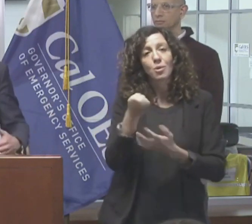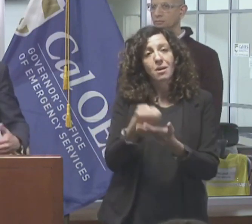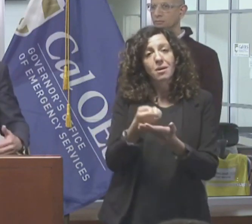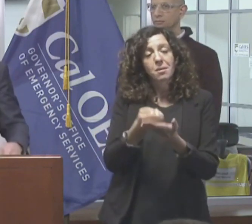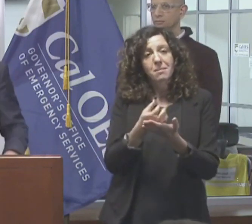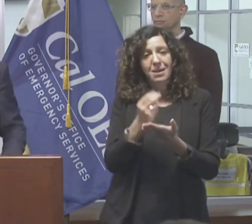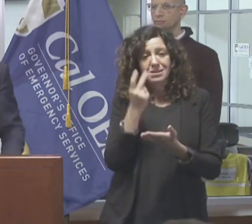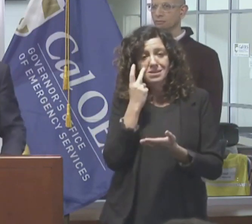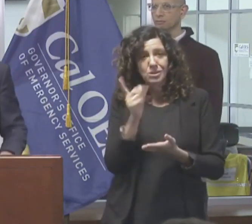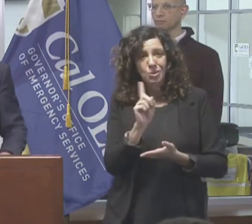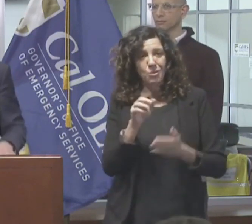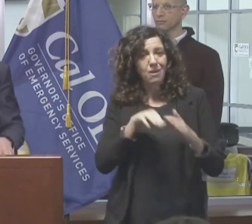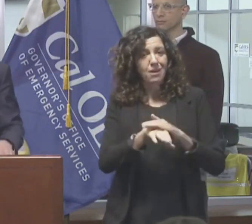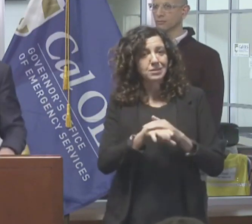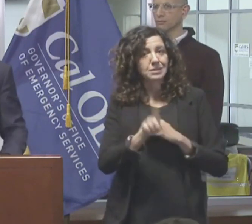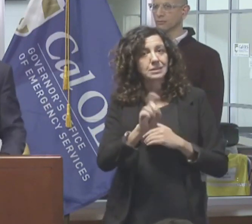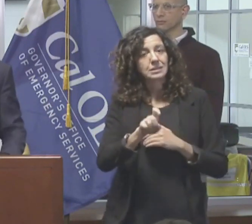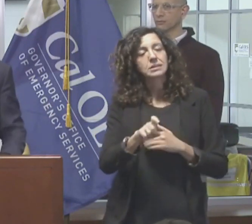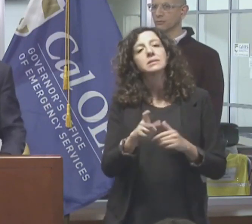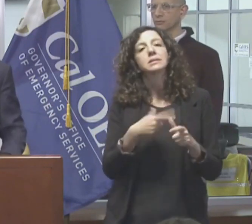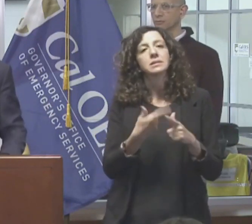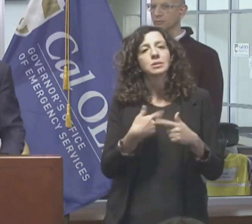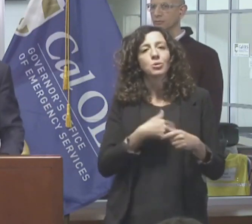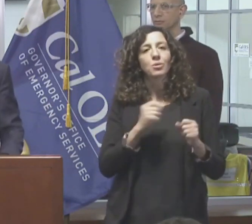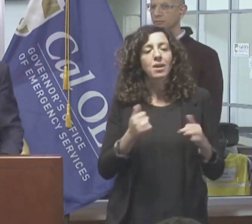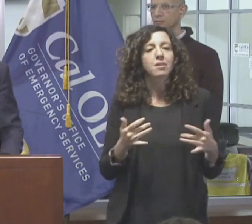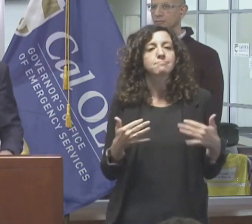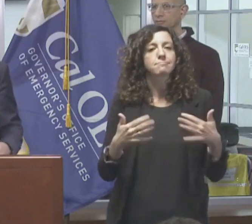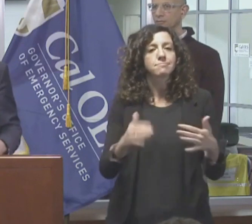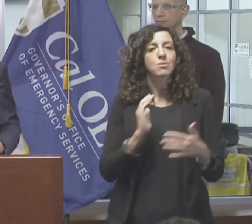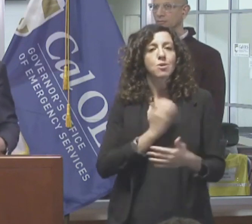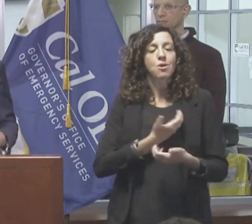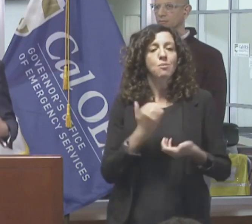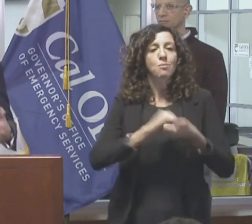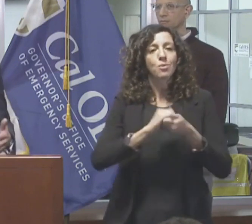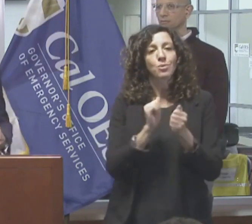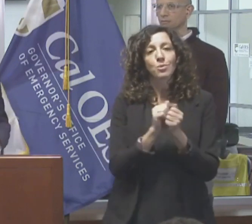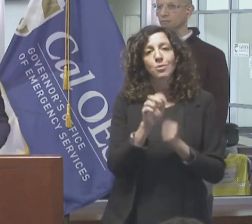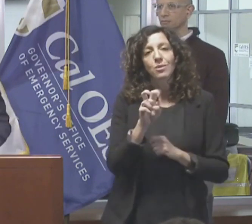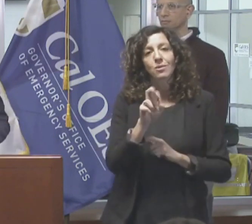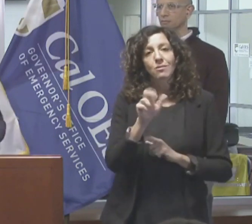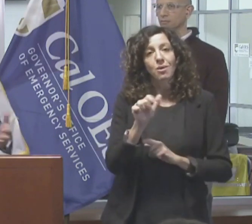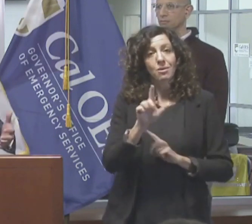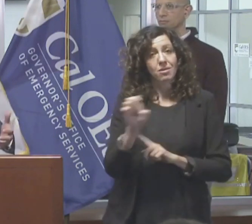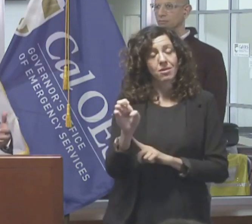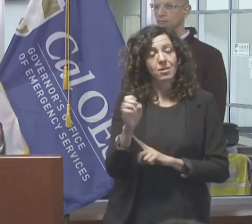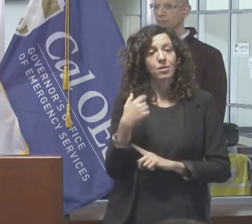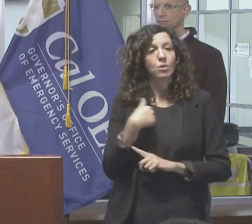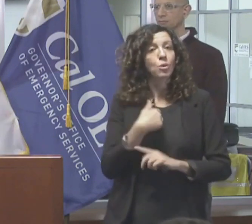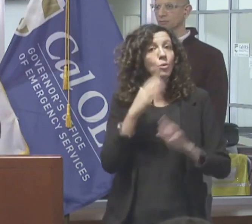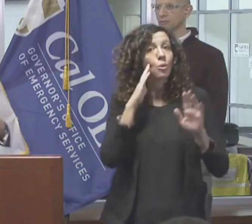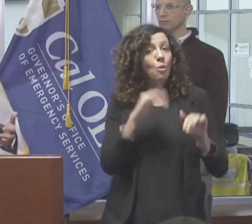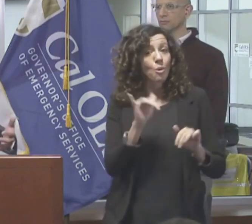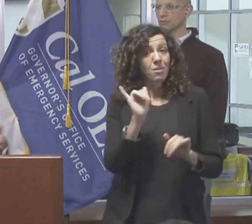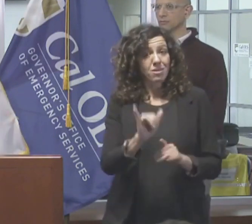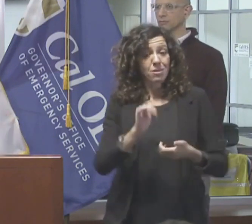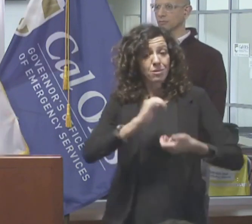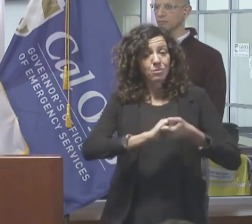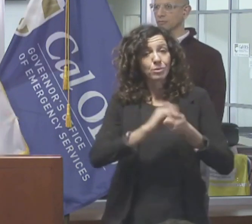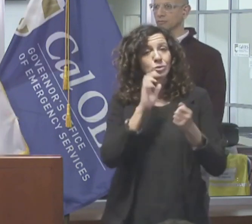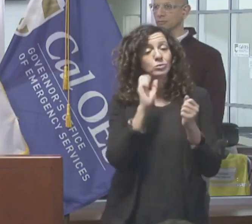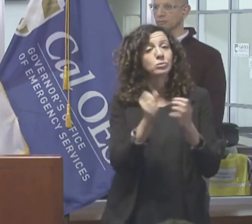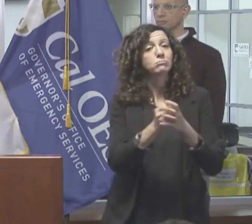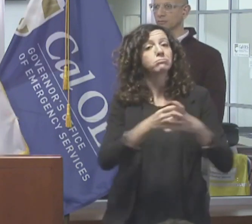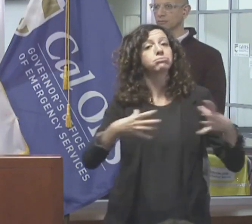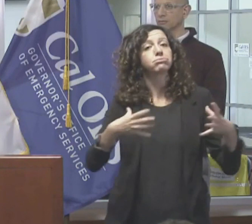a big part of the advancement of the Verily partnership. We hope that this partnership can scale, and we believe it will be a national